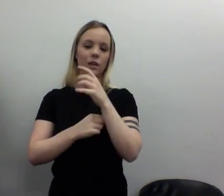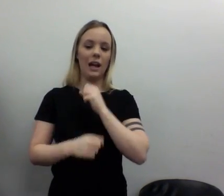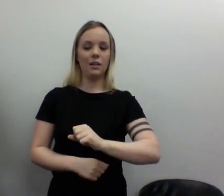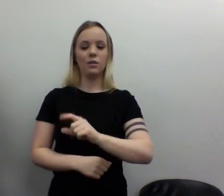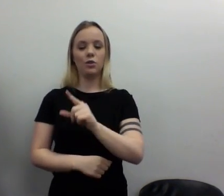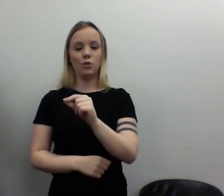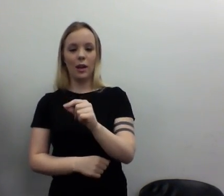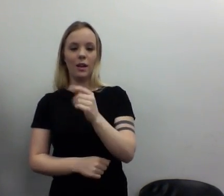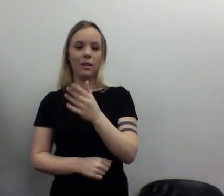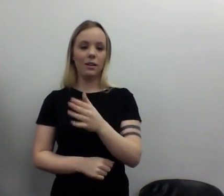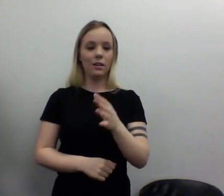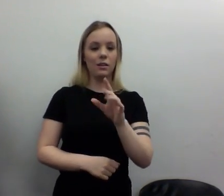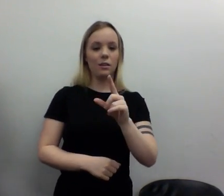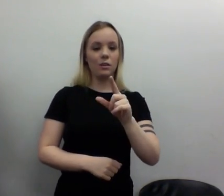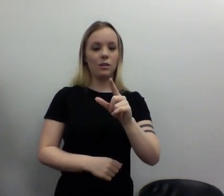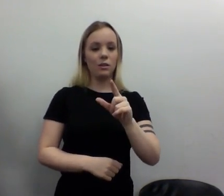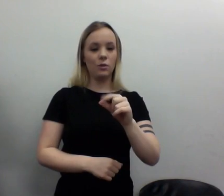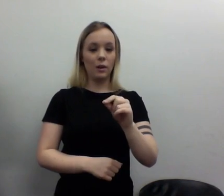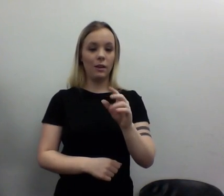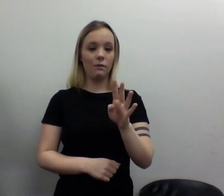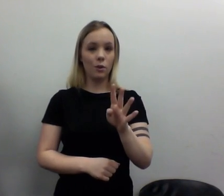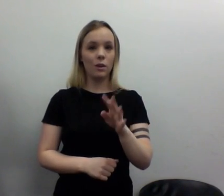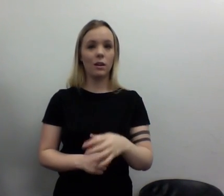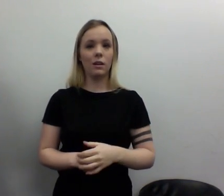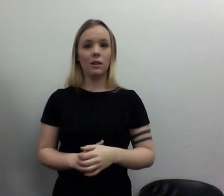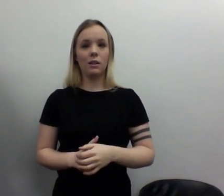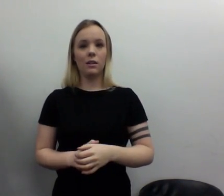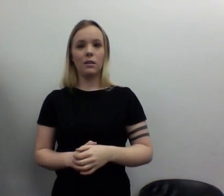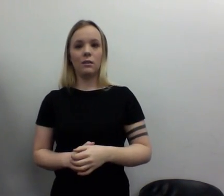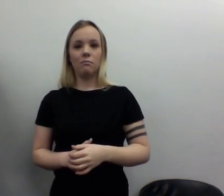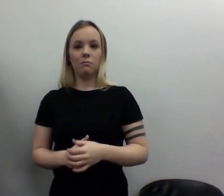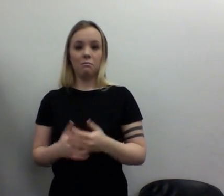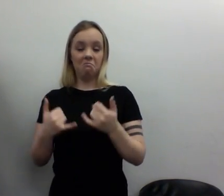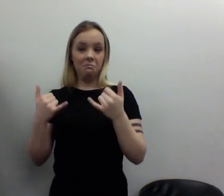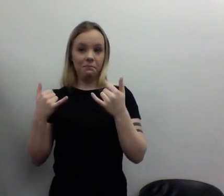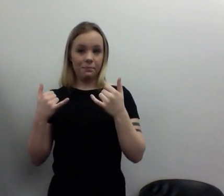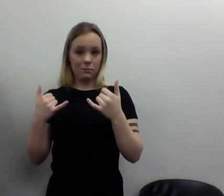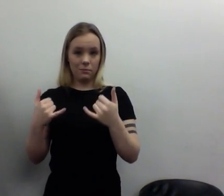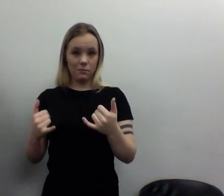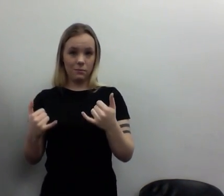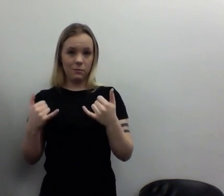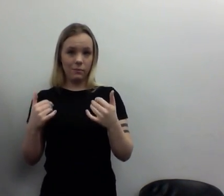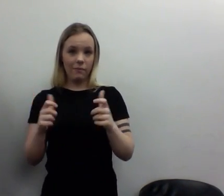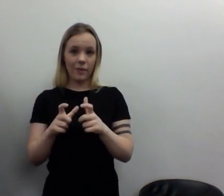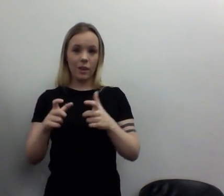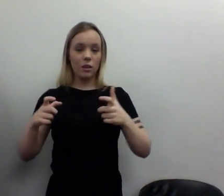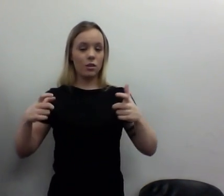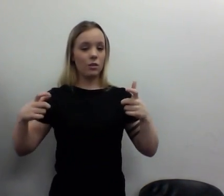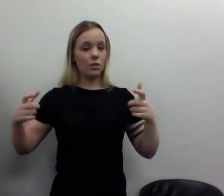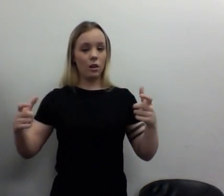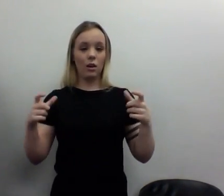number, but still small enough to make it the number one group, the largest group, the modal group for homicide offenders